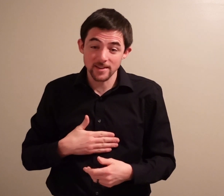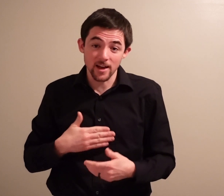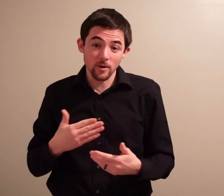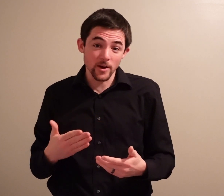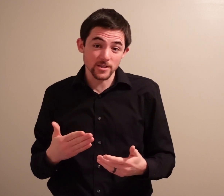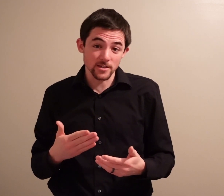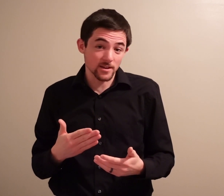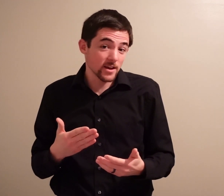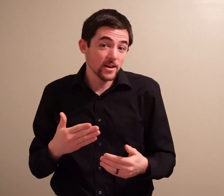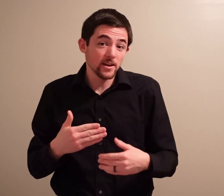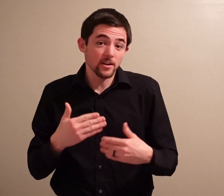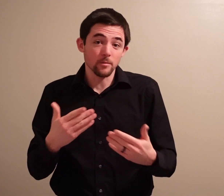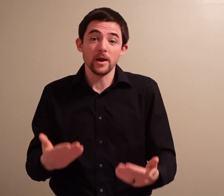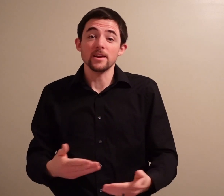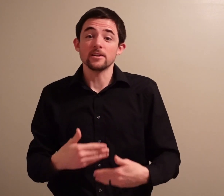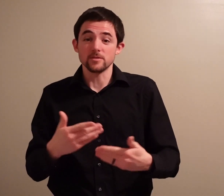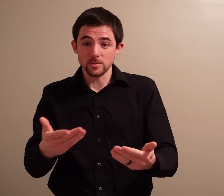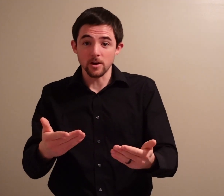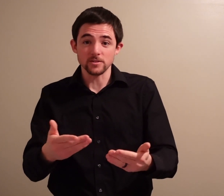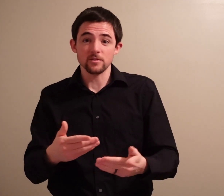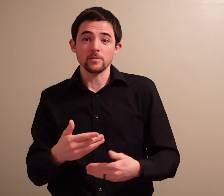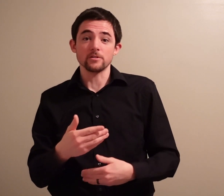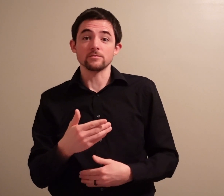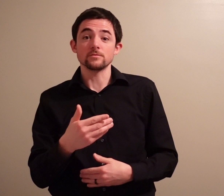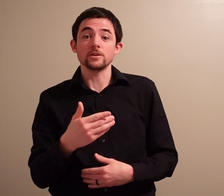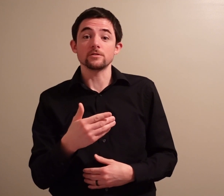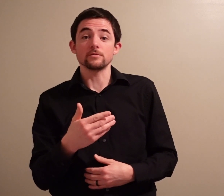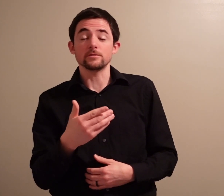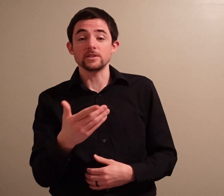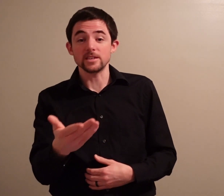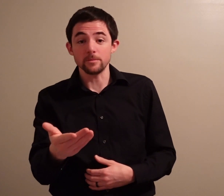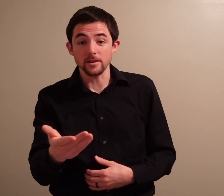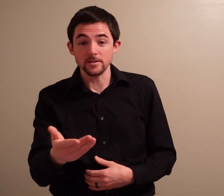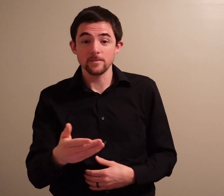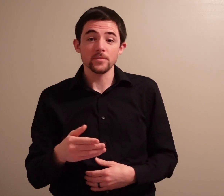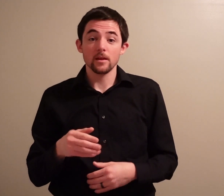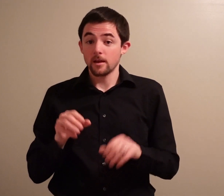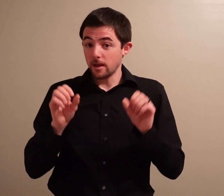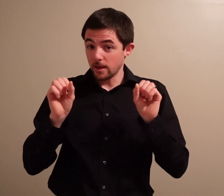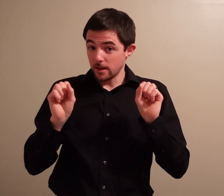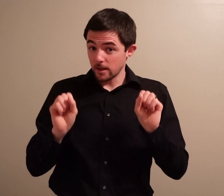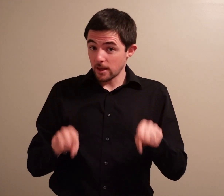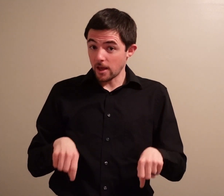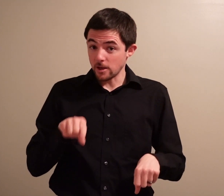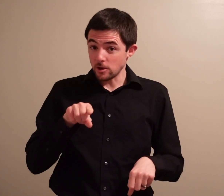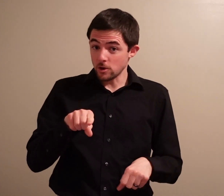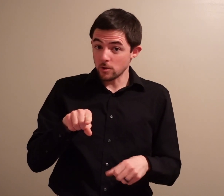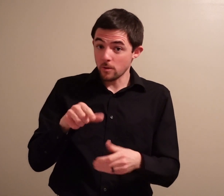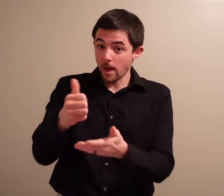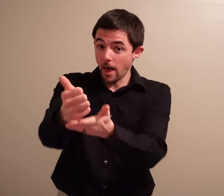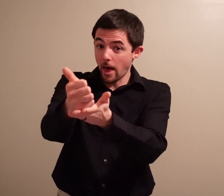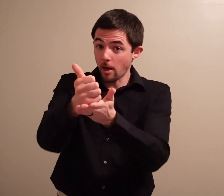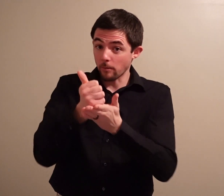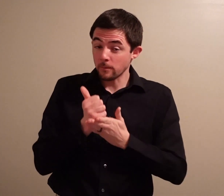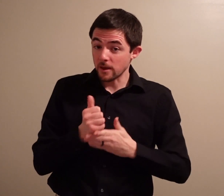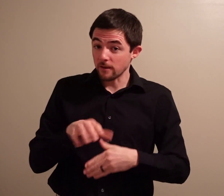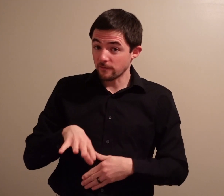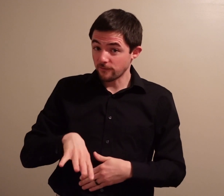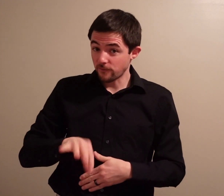that question, you're begging a response from your recipient. Can you help me